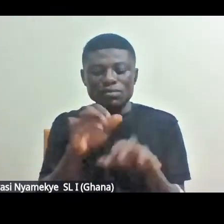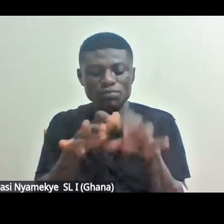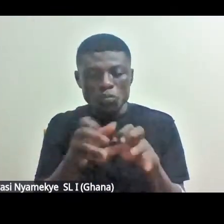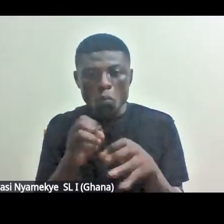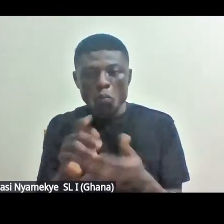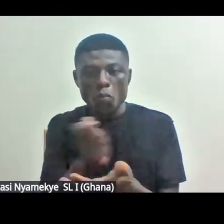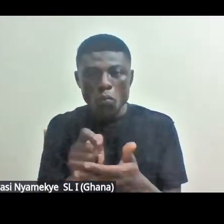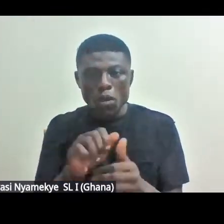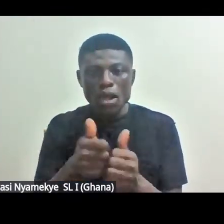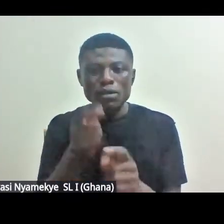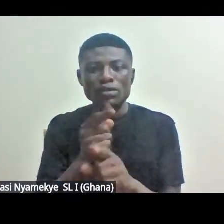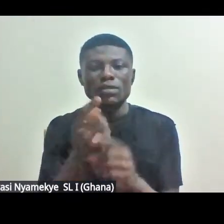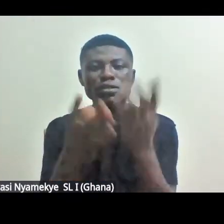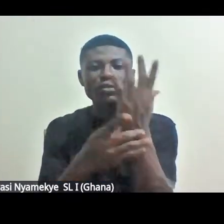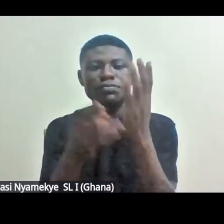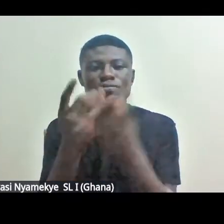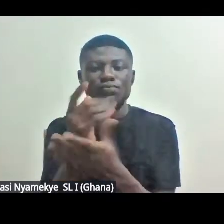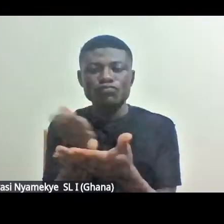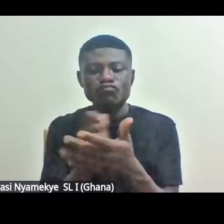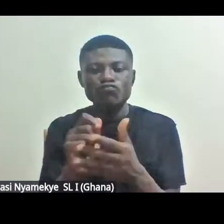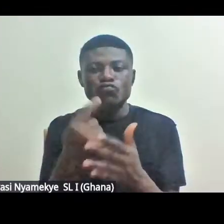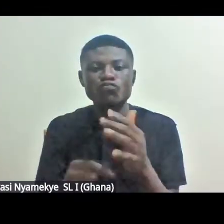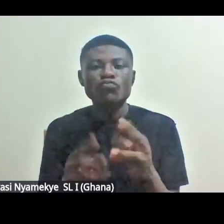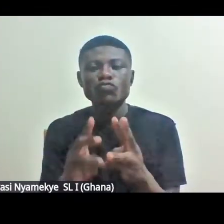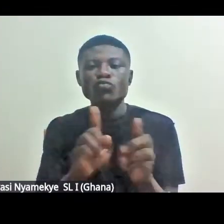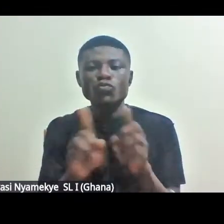by hand?